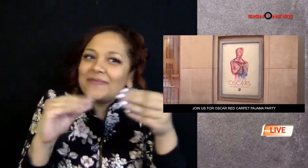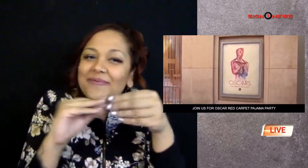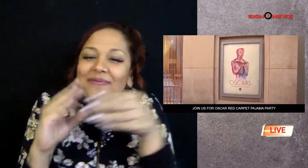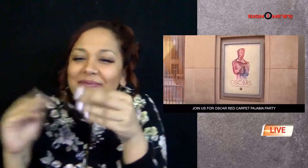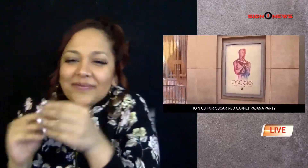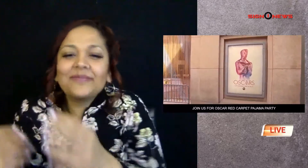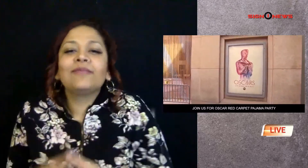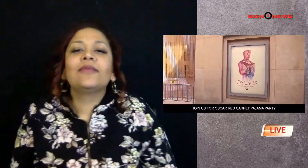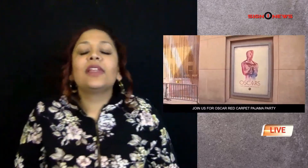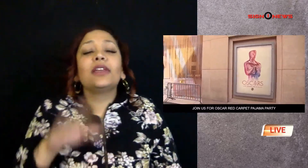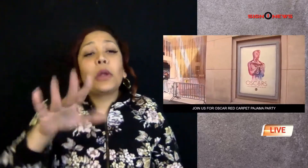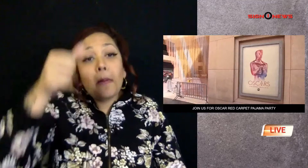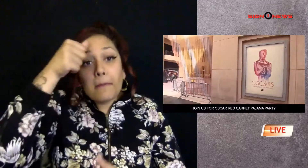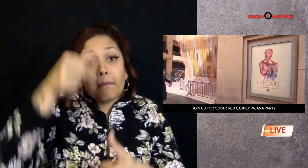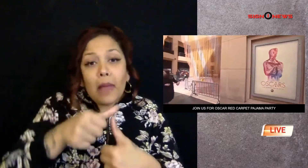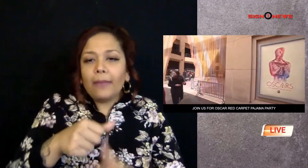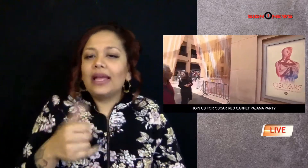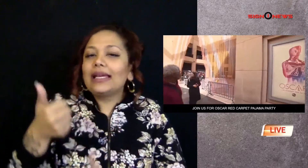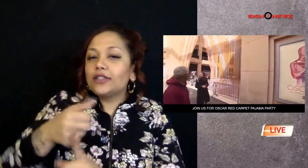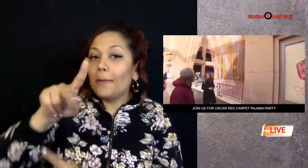our favorite fashions.